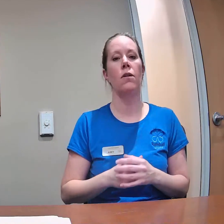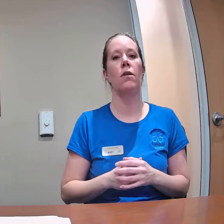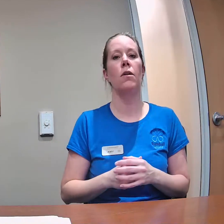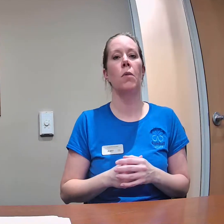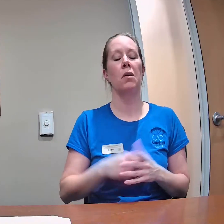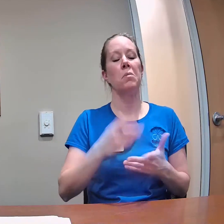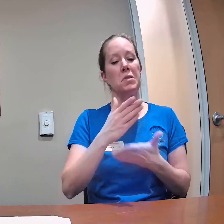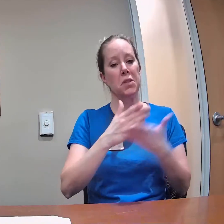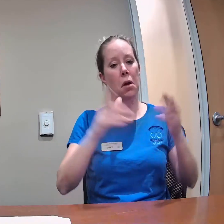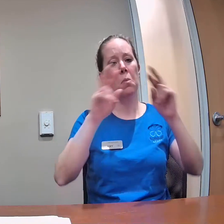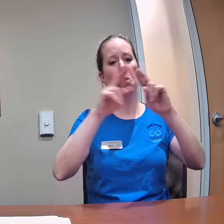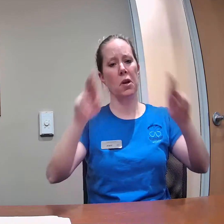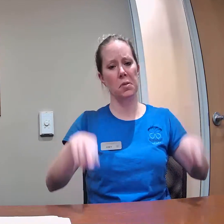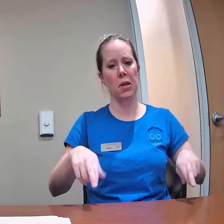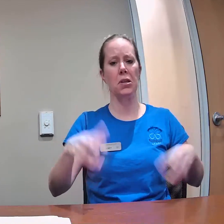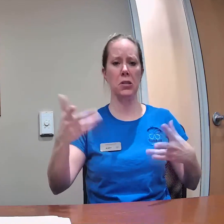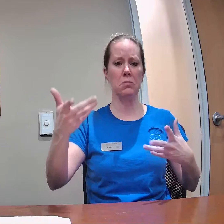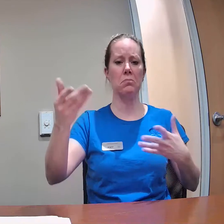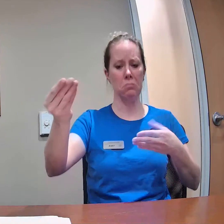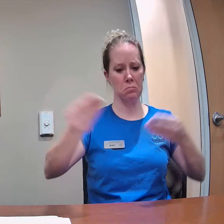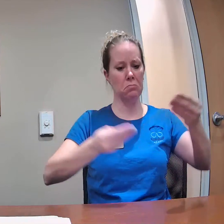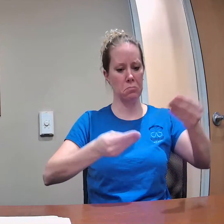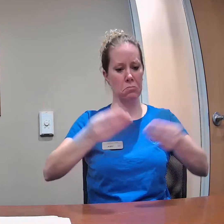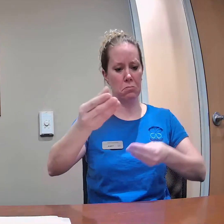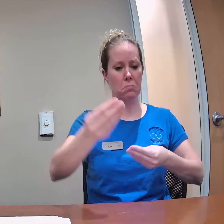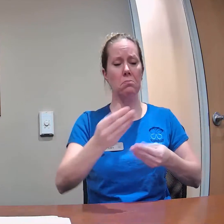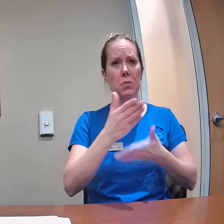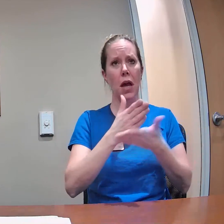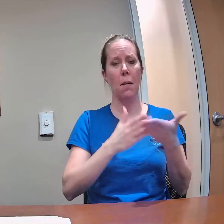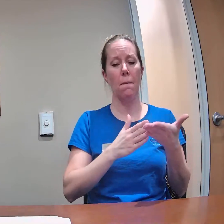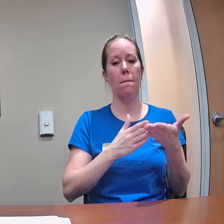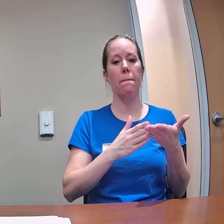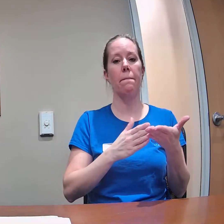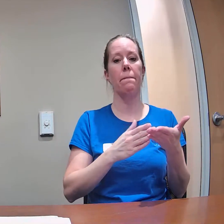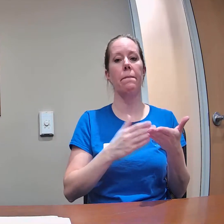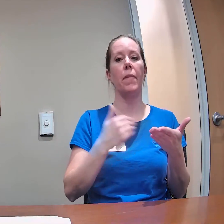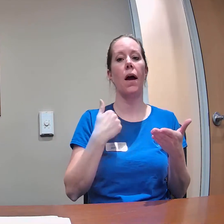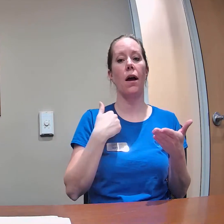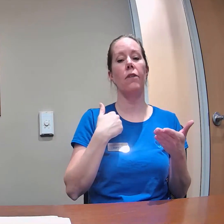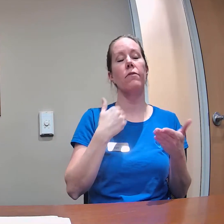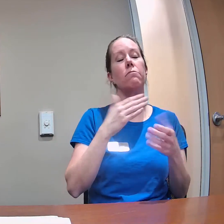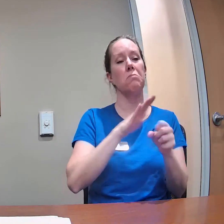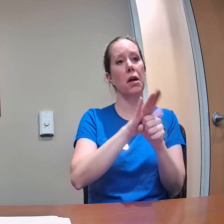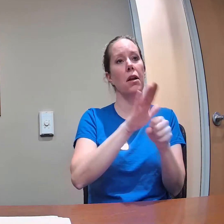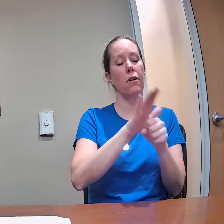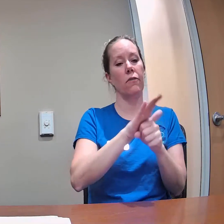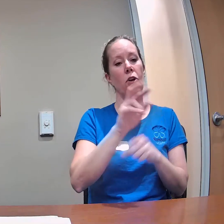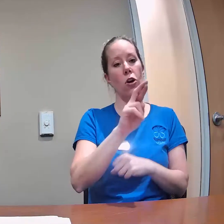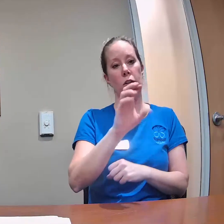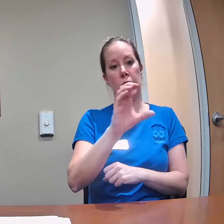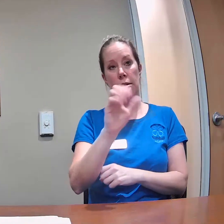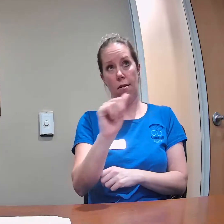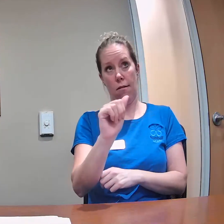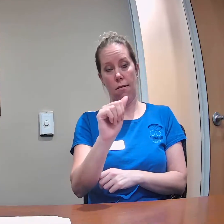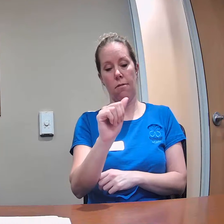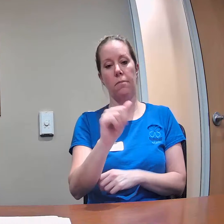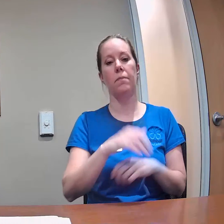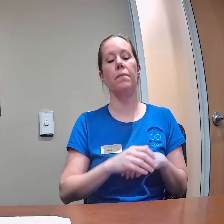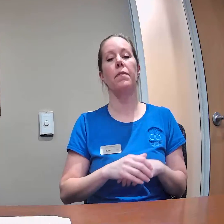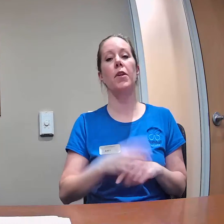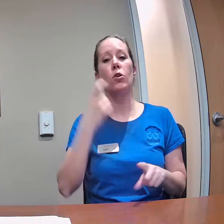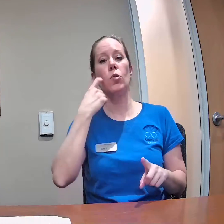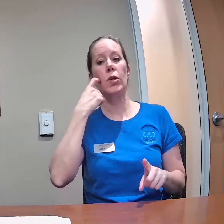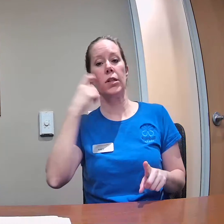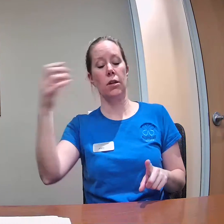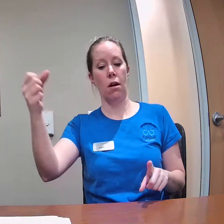more resumes. We have plenty of resident care assistants. We've just hired an